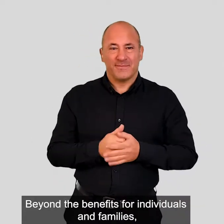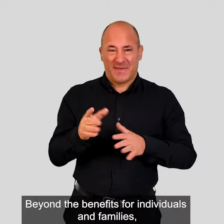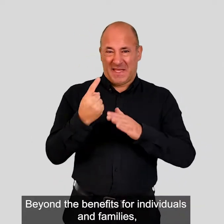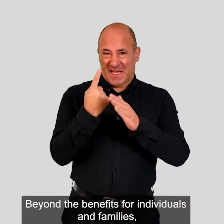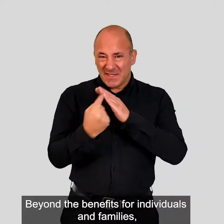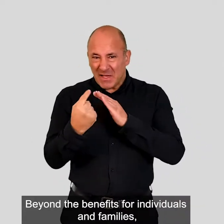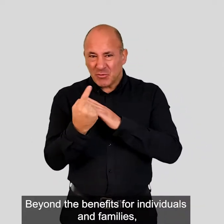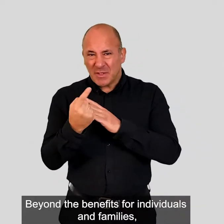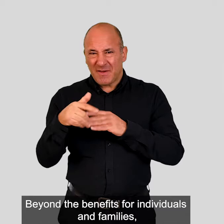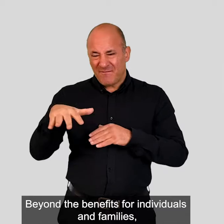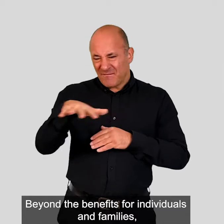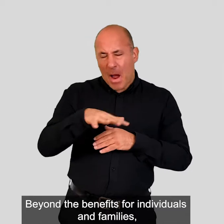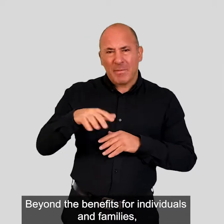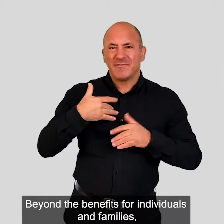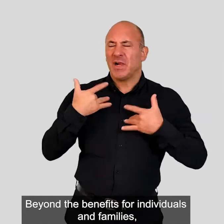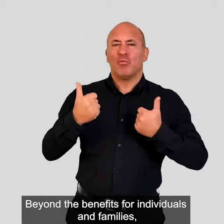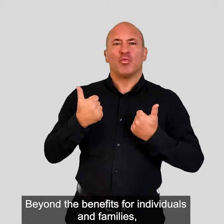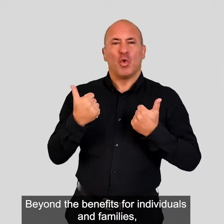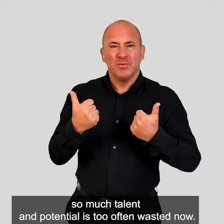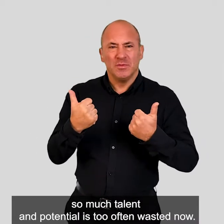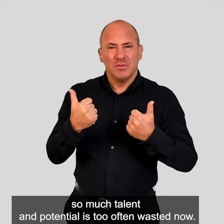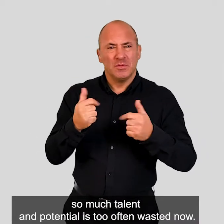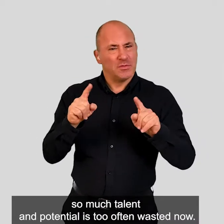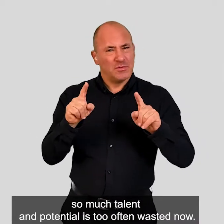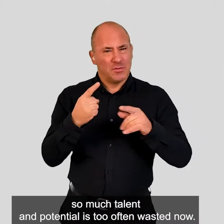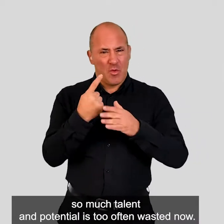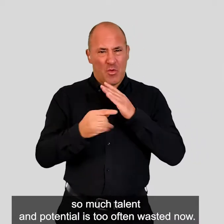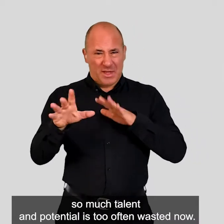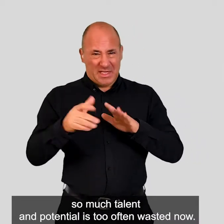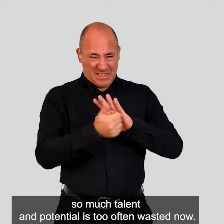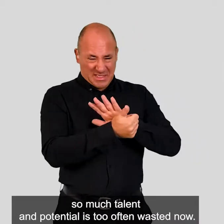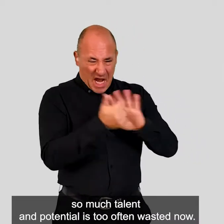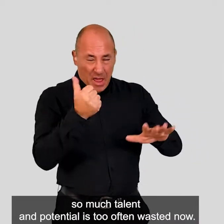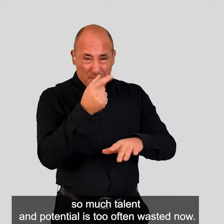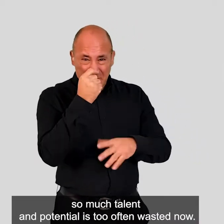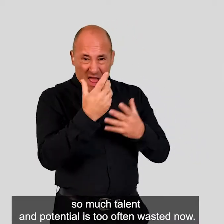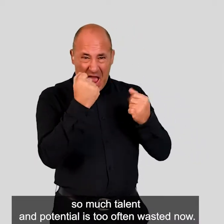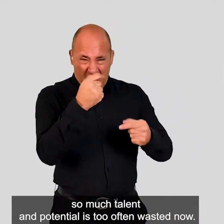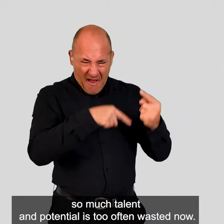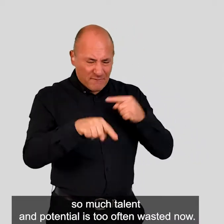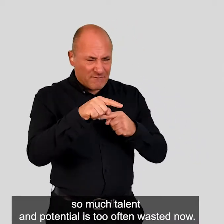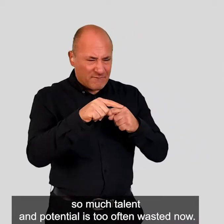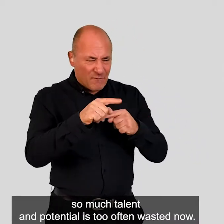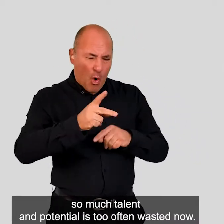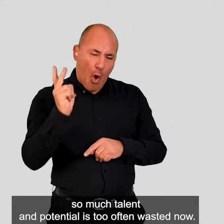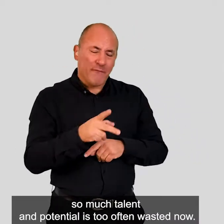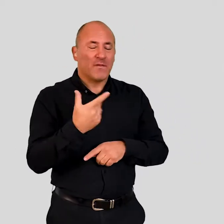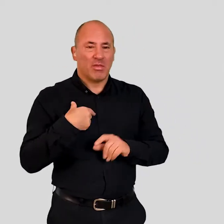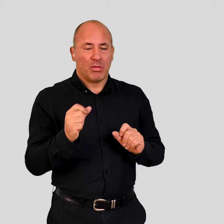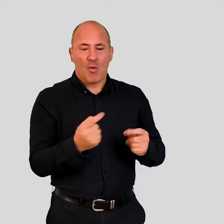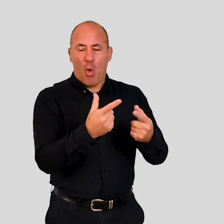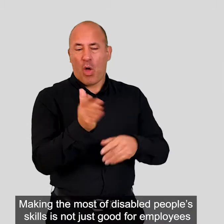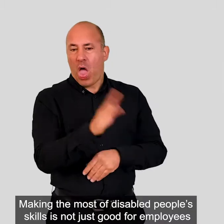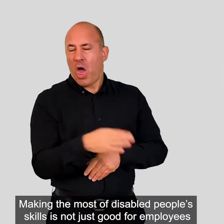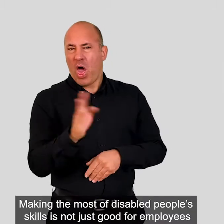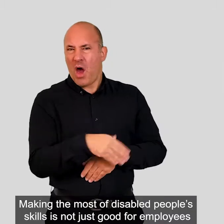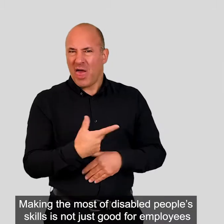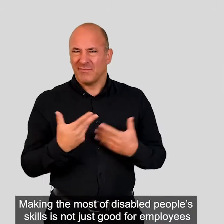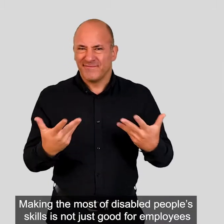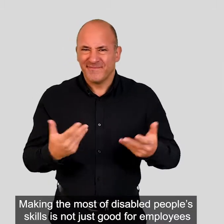benefits for individuals and families, so much talent and potential is too often wasted now. Making the most of